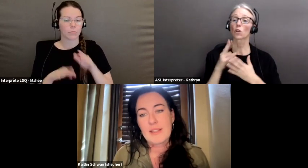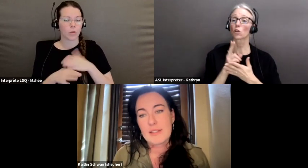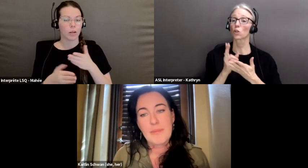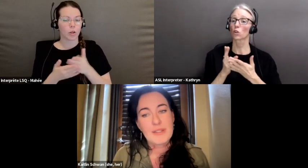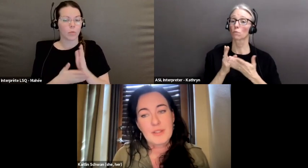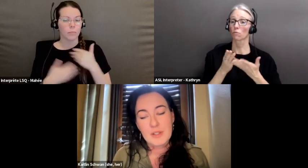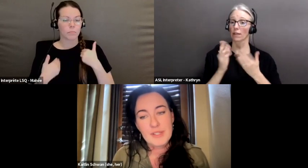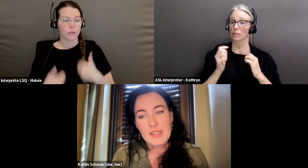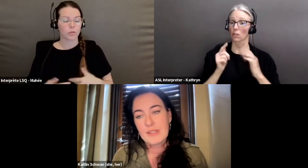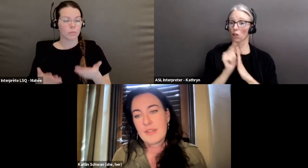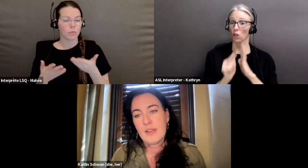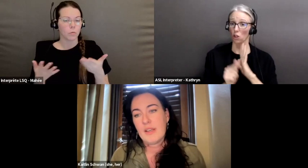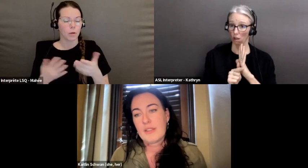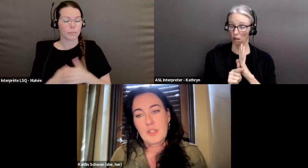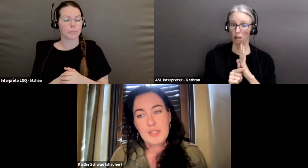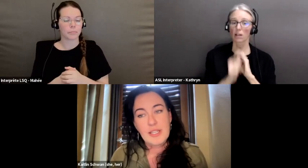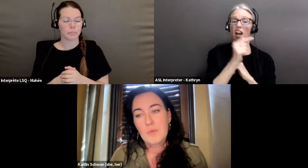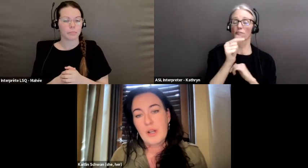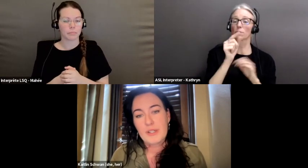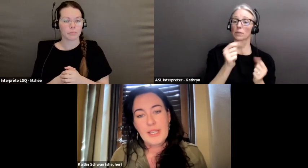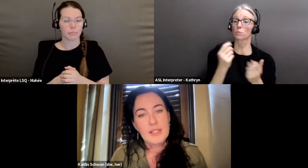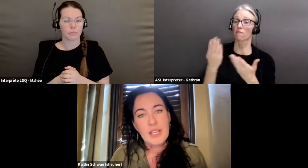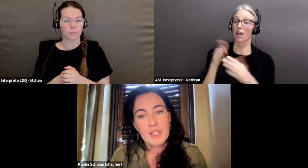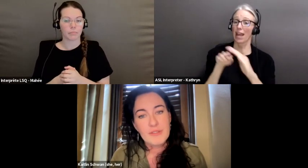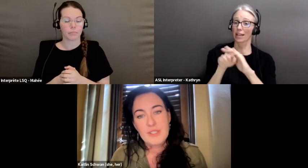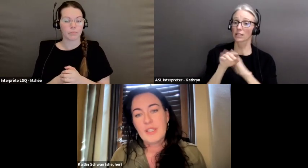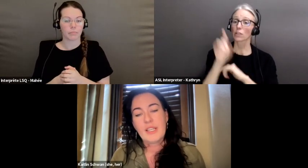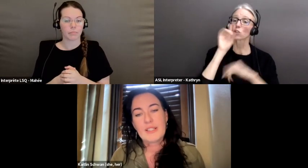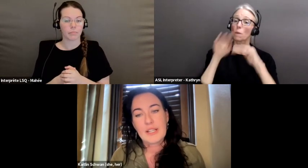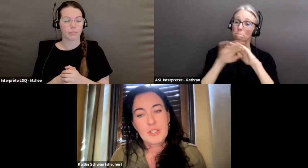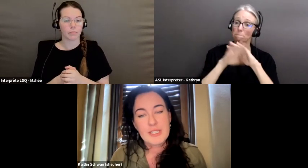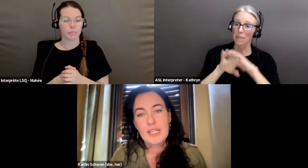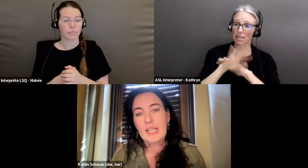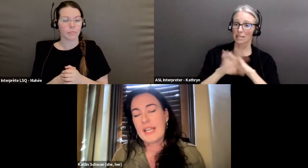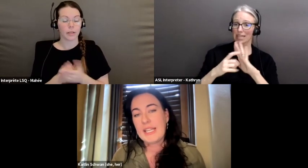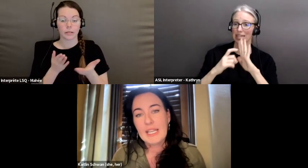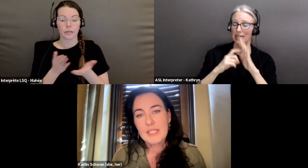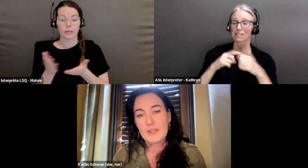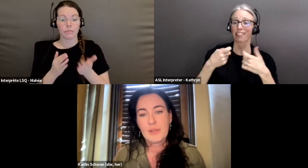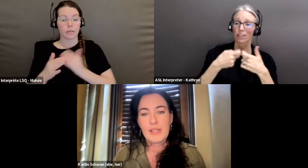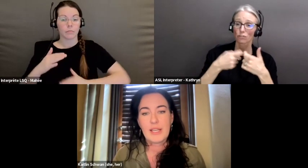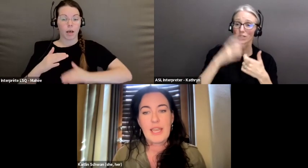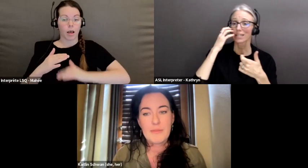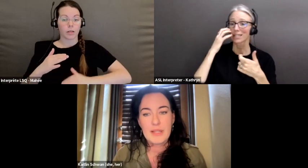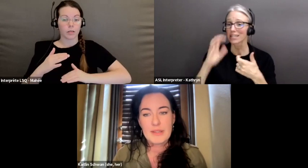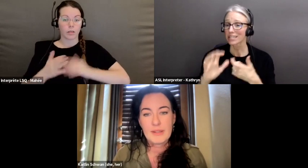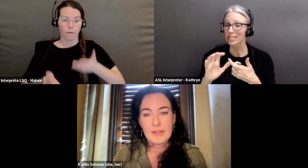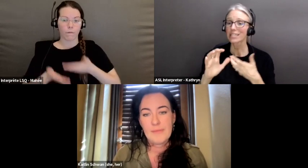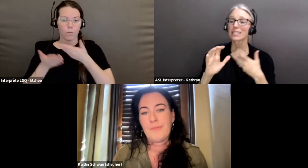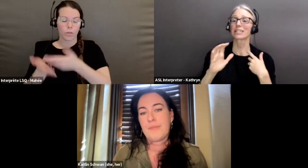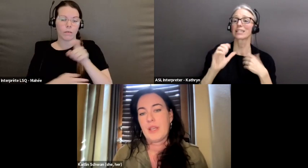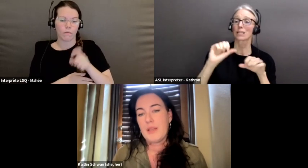provide access to basic services such as clean water, sanitation facilities, electricity, and heat within